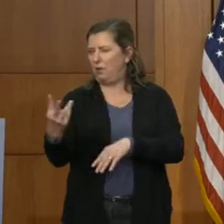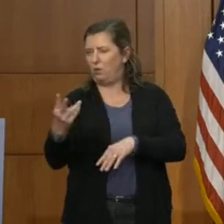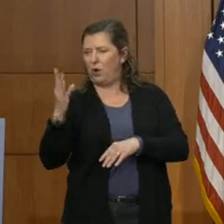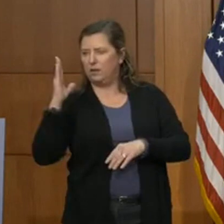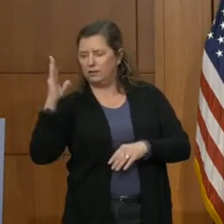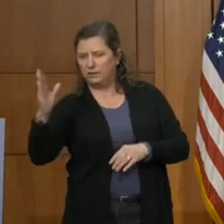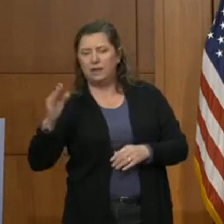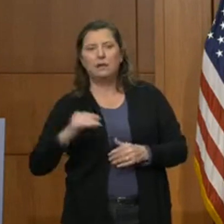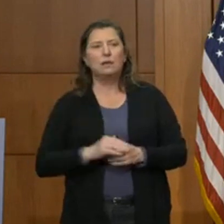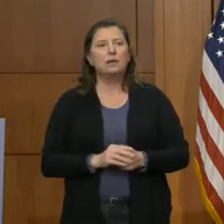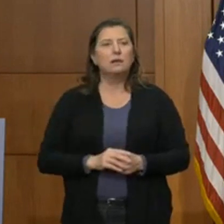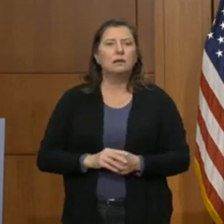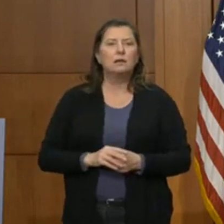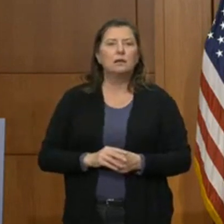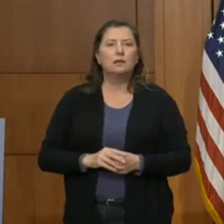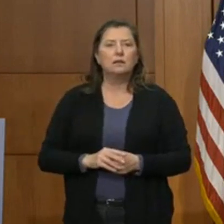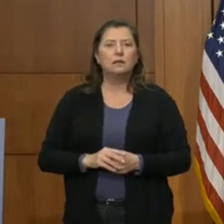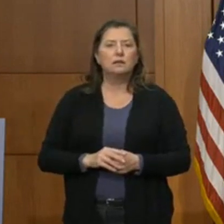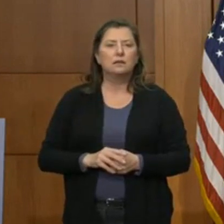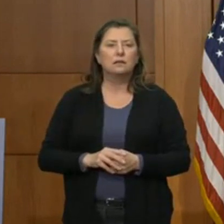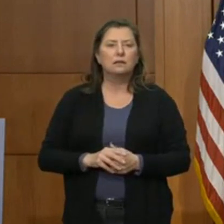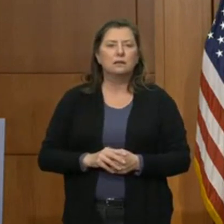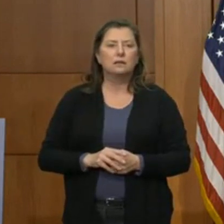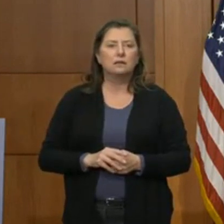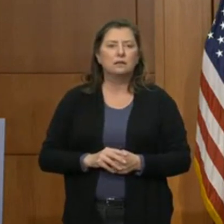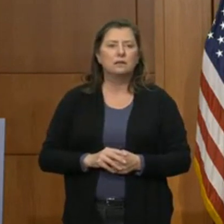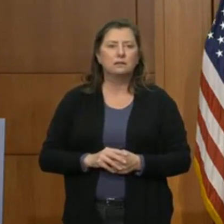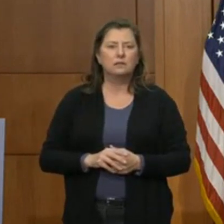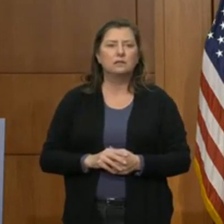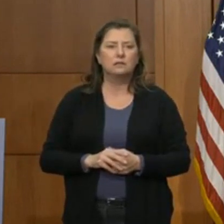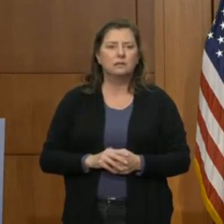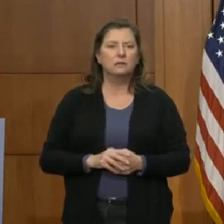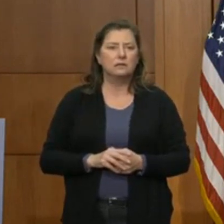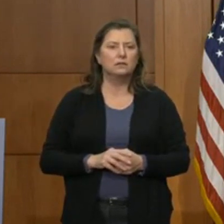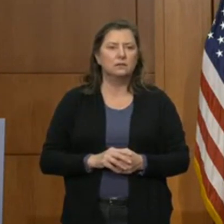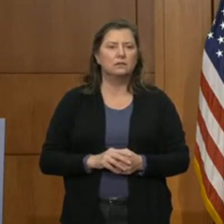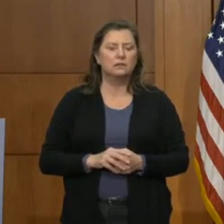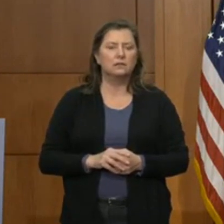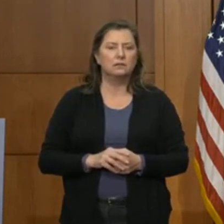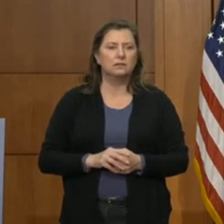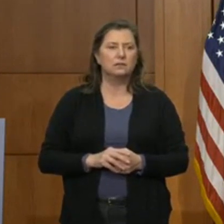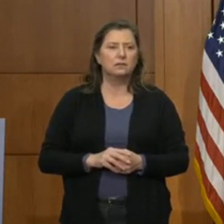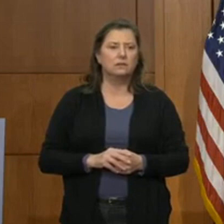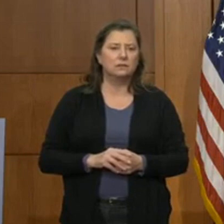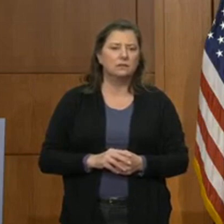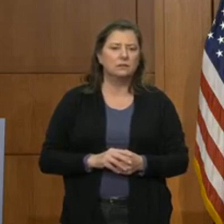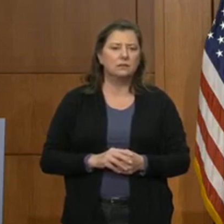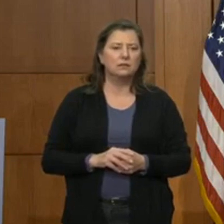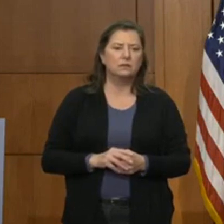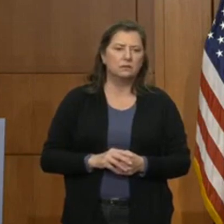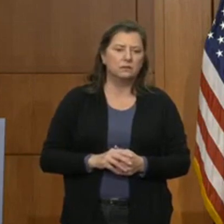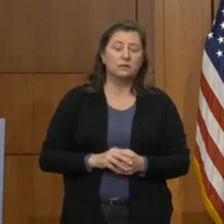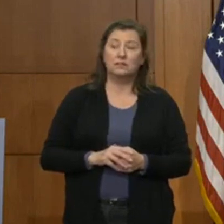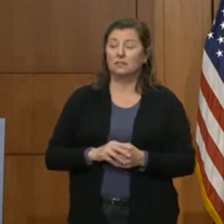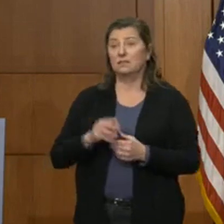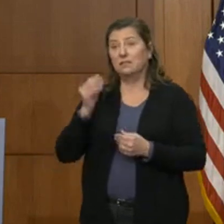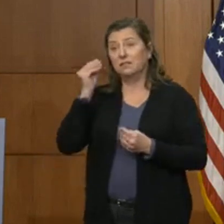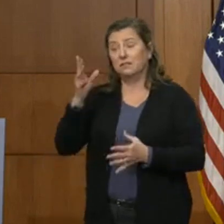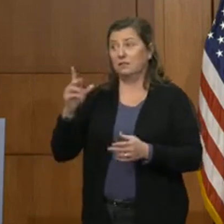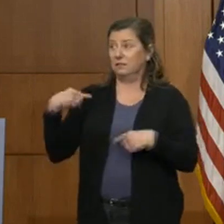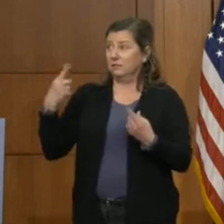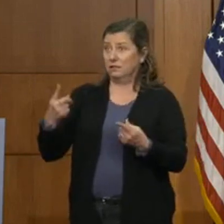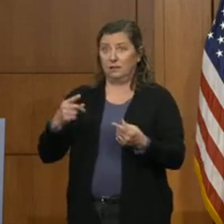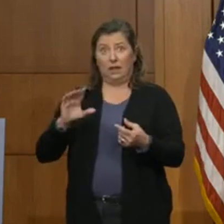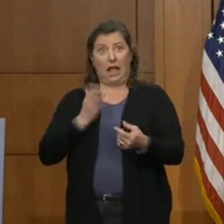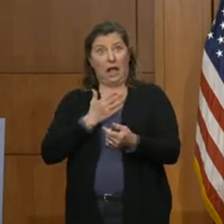but you've heard me talk before about that this is going to be a consumer and business-driven recovery, and